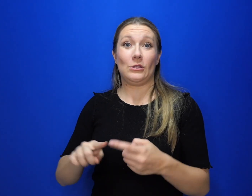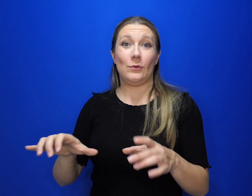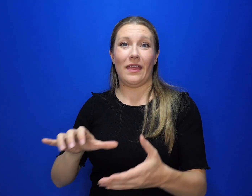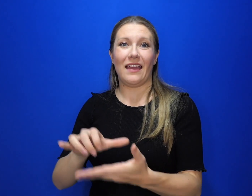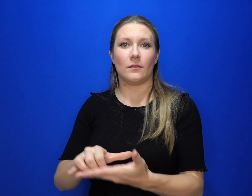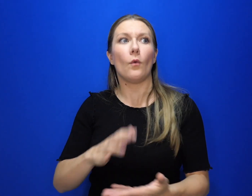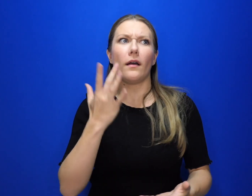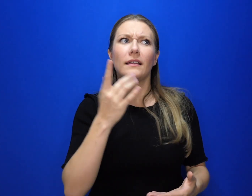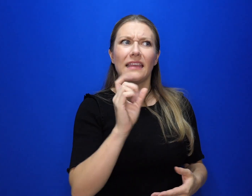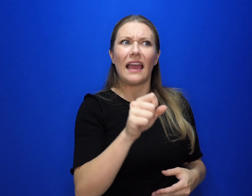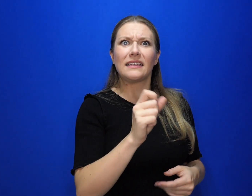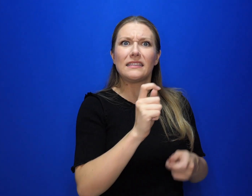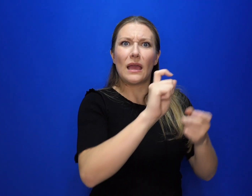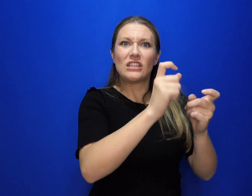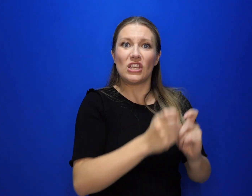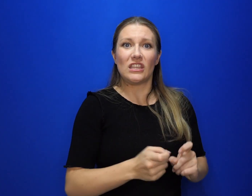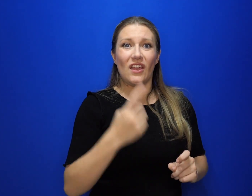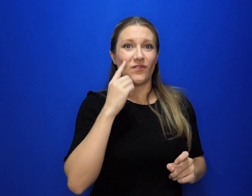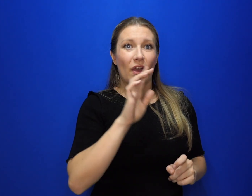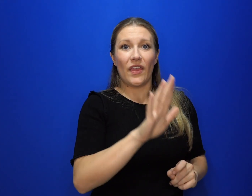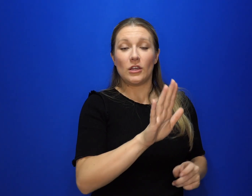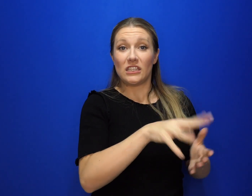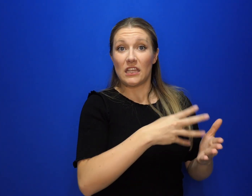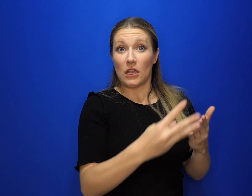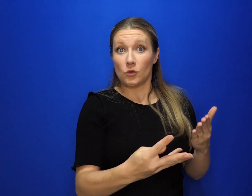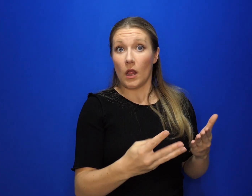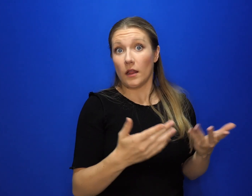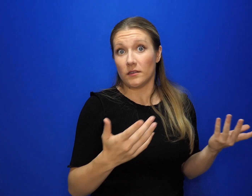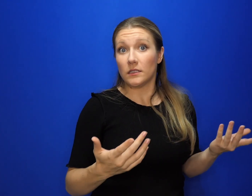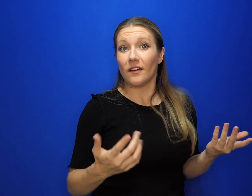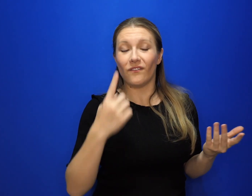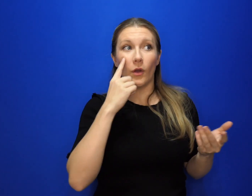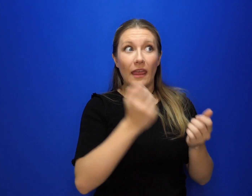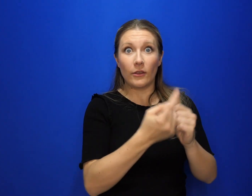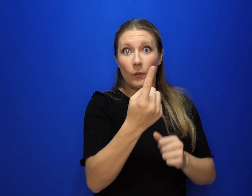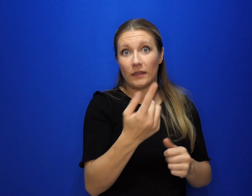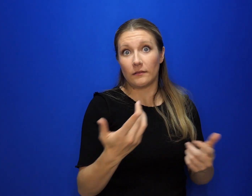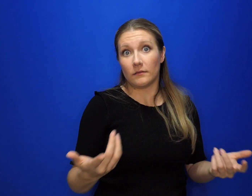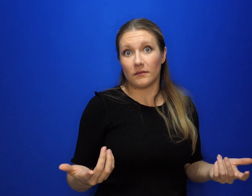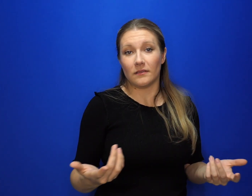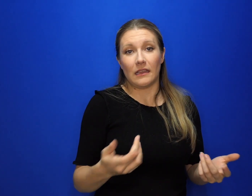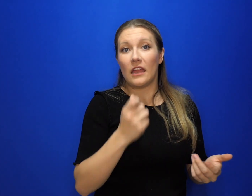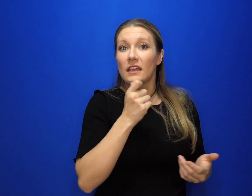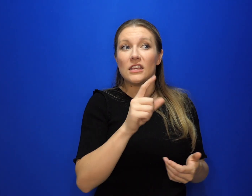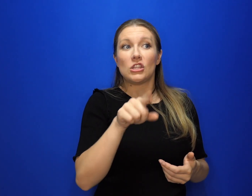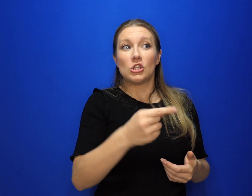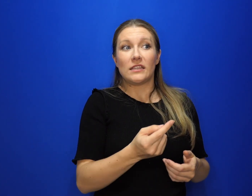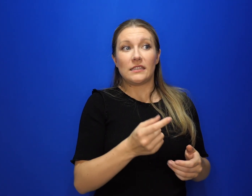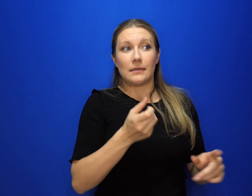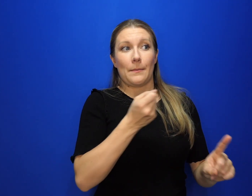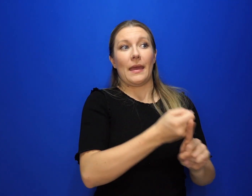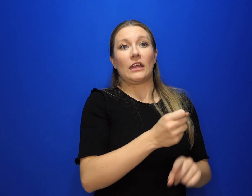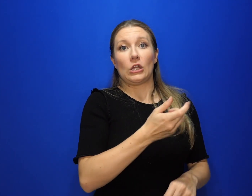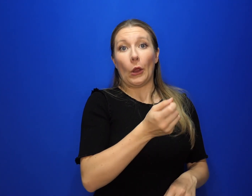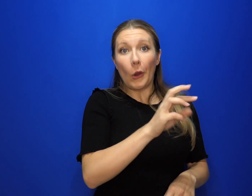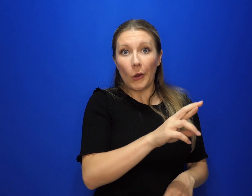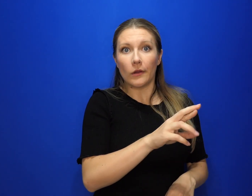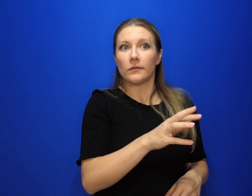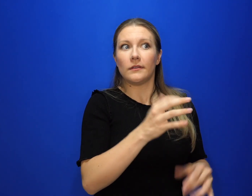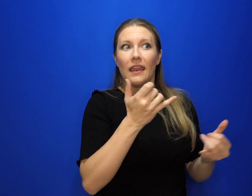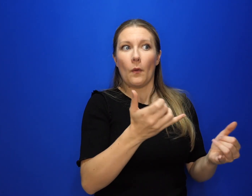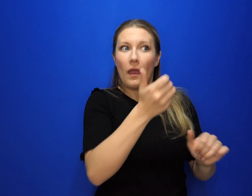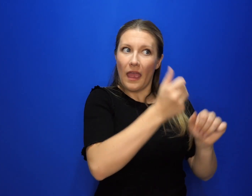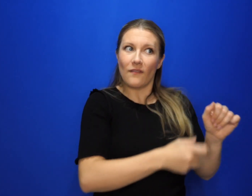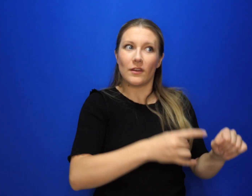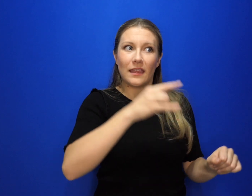year. Well, because it's a manipulation of what the schedule is going to look like for everybody then. Yeah. It doesn't just affect her. Every kid